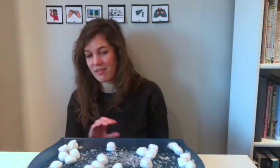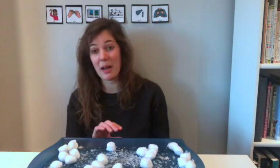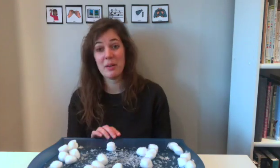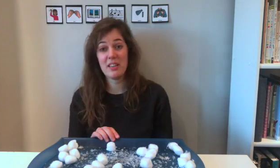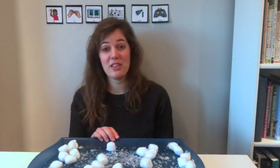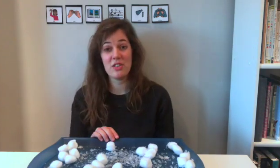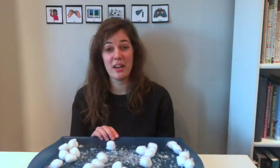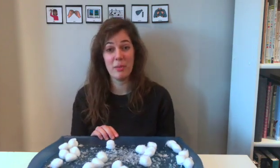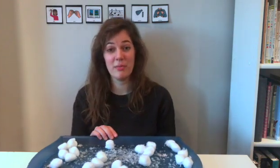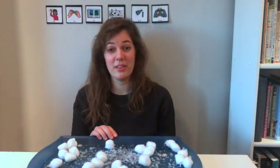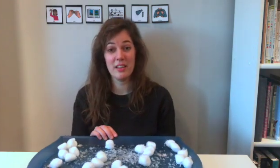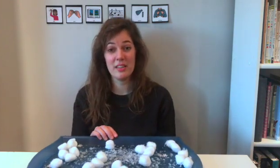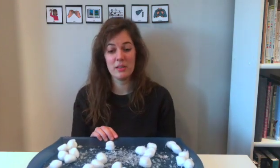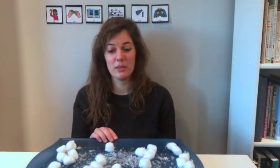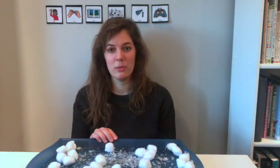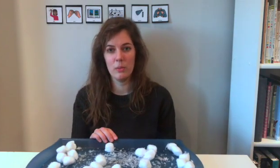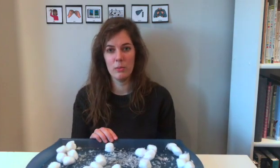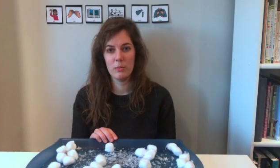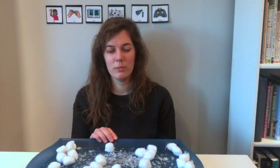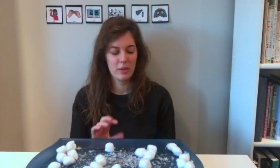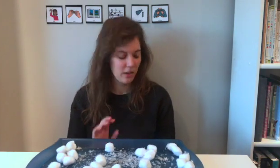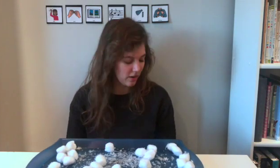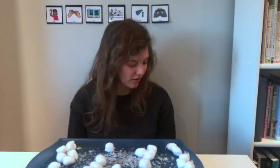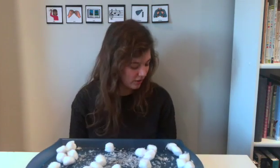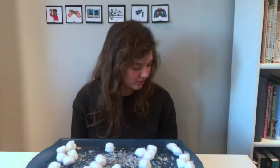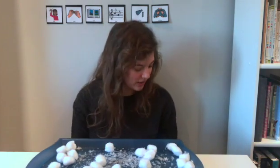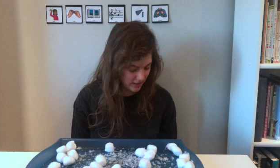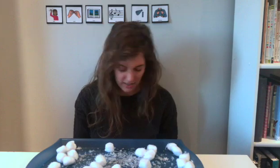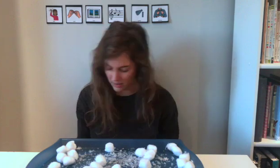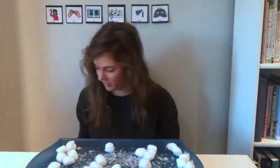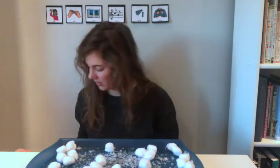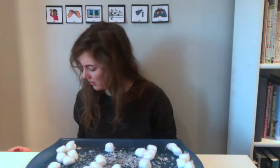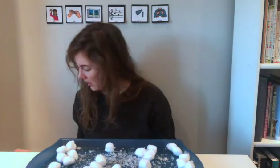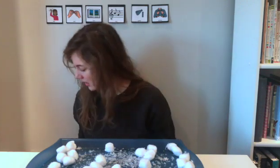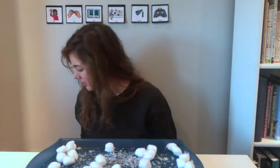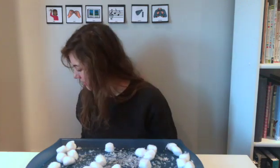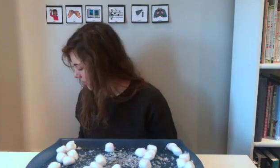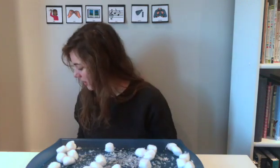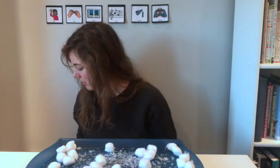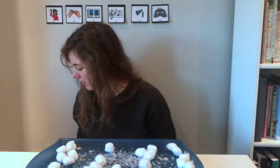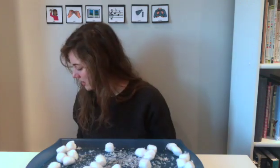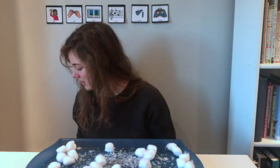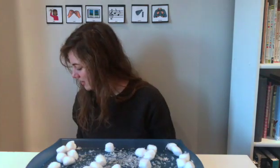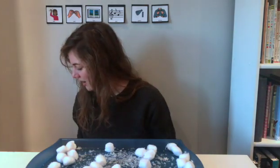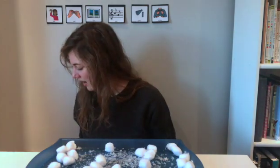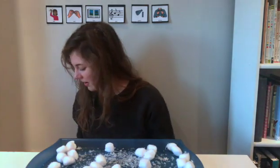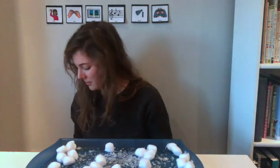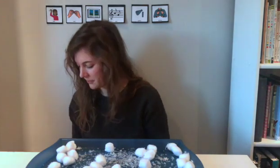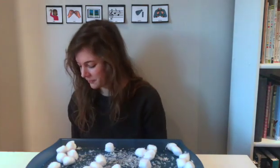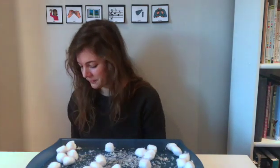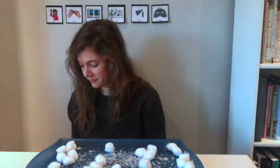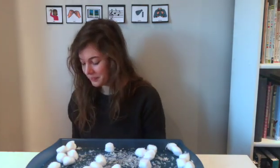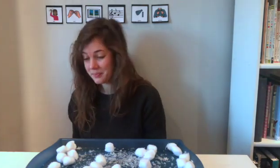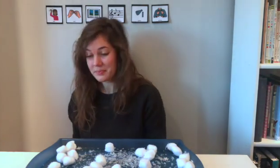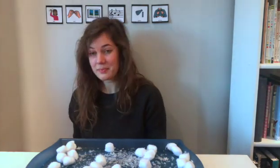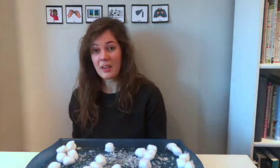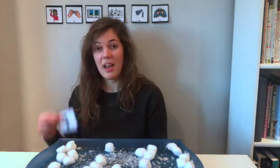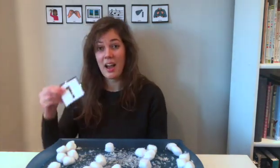I'm gonna need your help for this. Whoa. Are you ready to help me? I need to find my numbers. Here they are. I